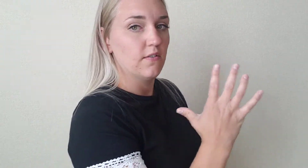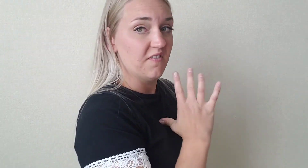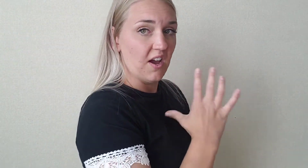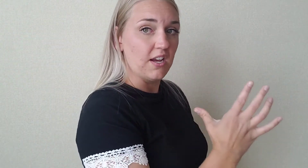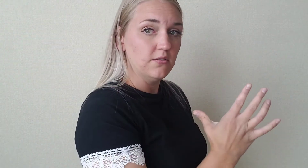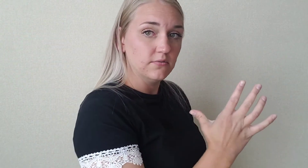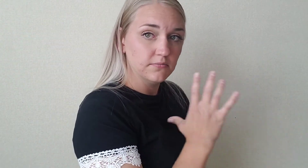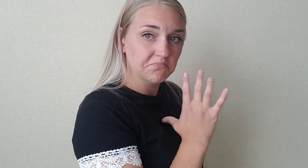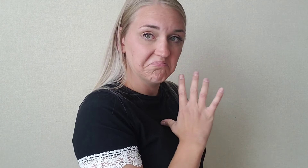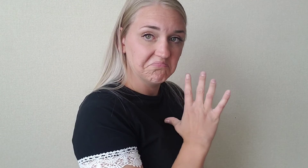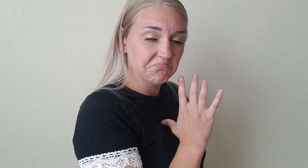fine,